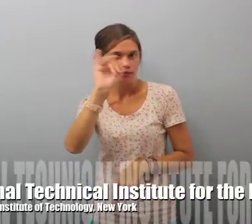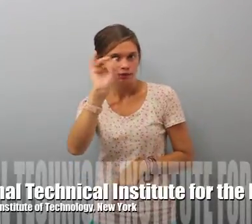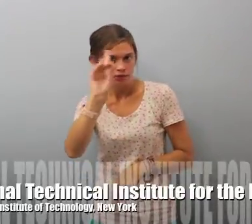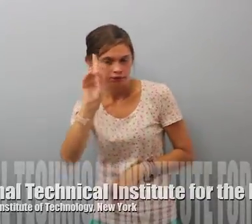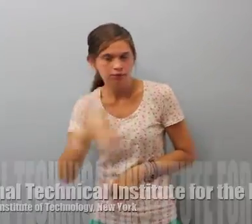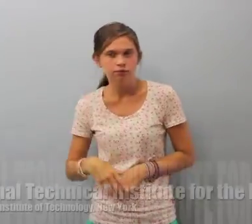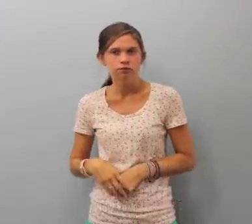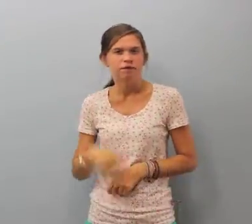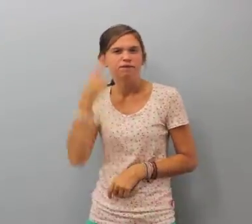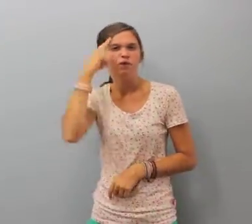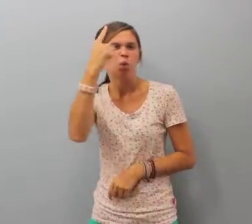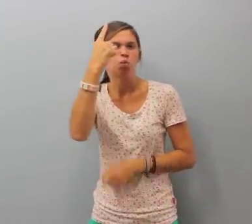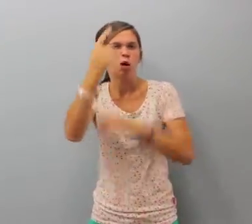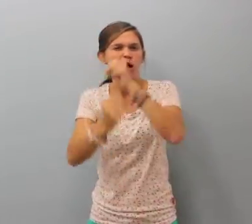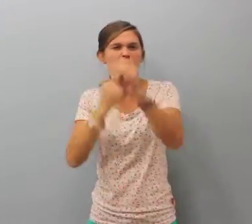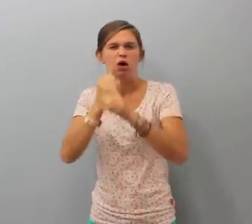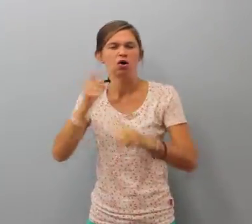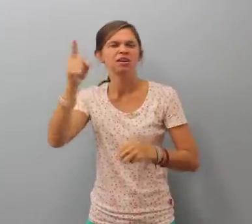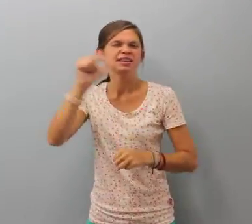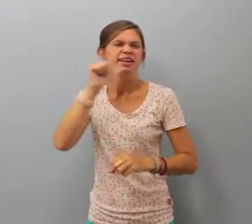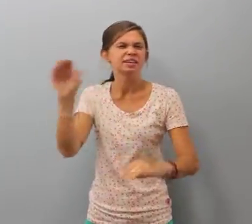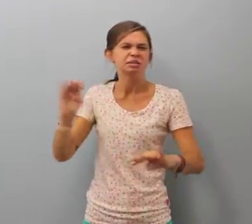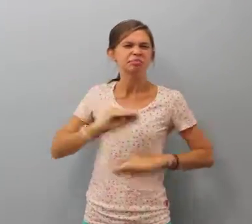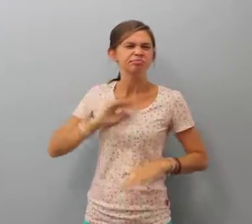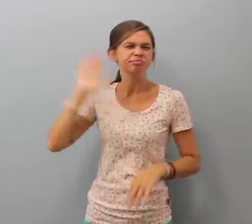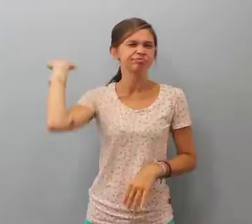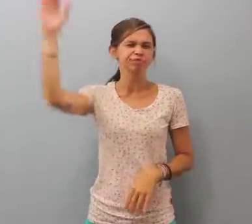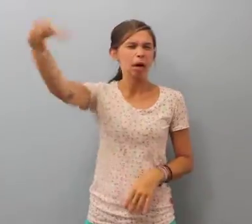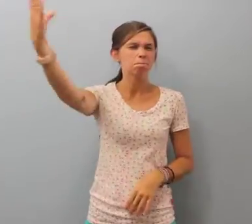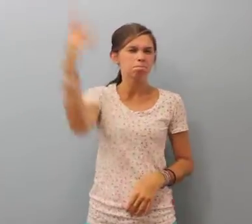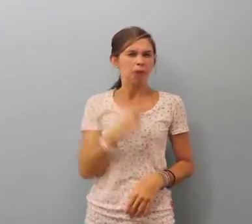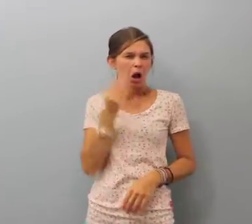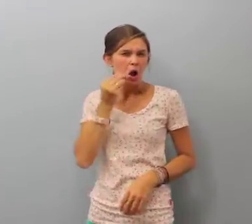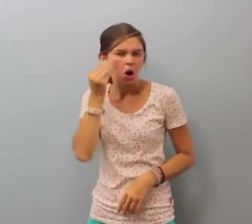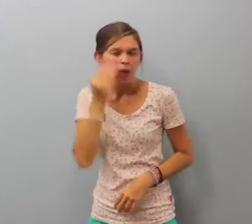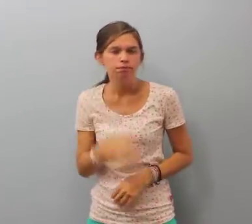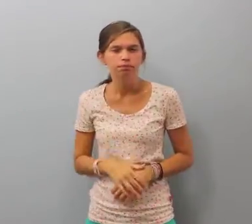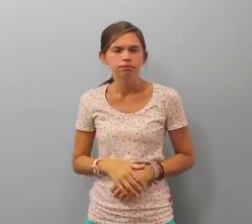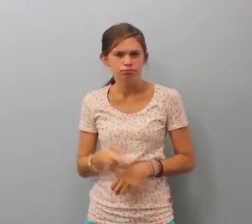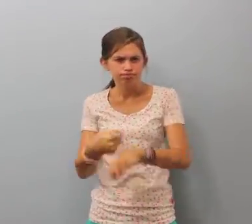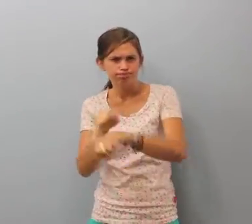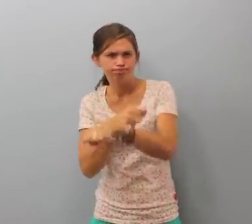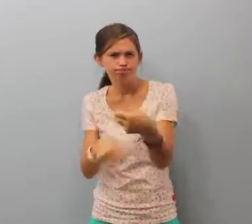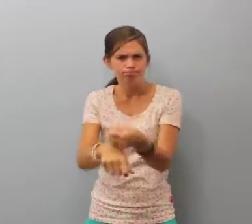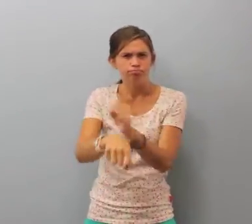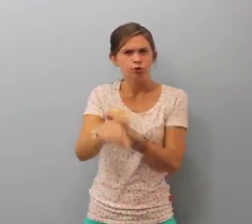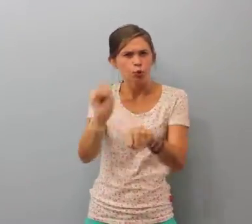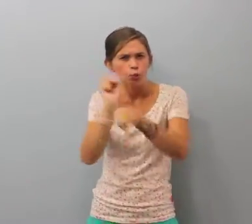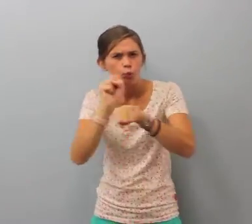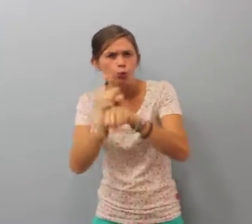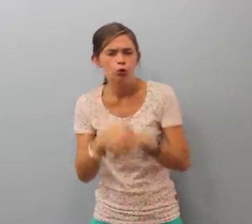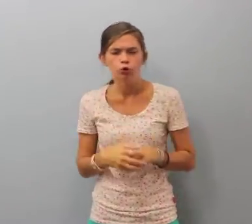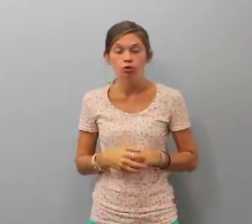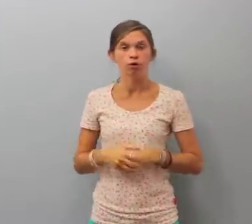After that, he attended NTID for 1 year and decided to come back home and enter the